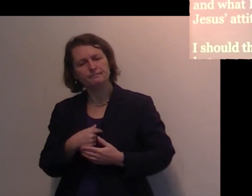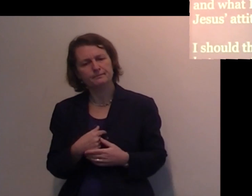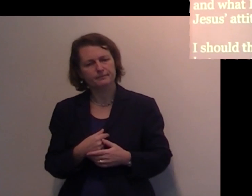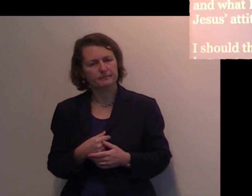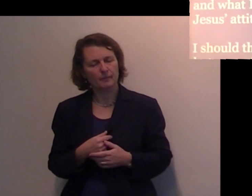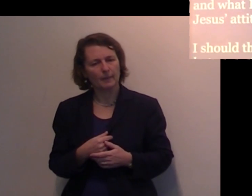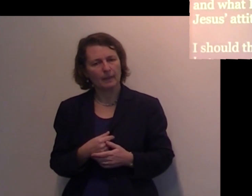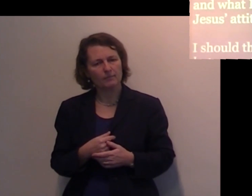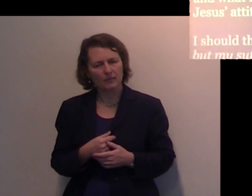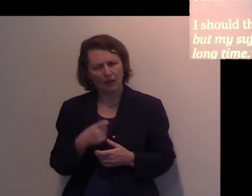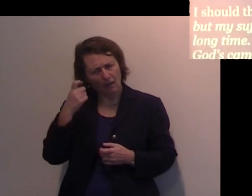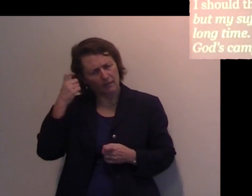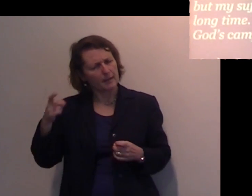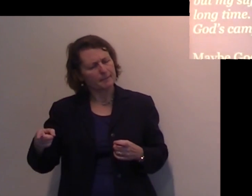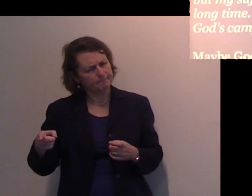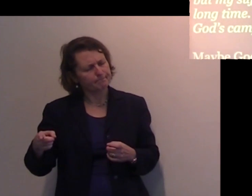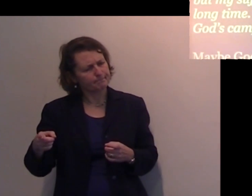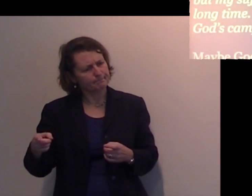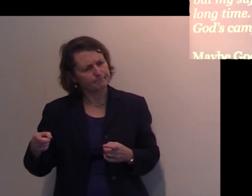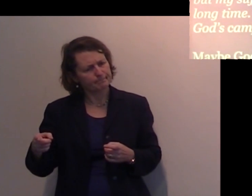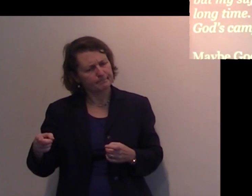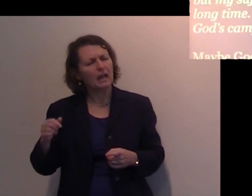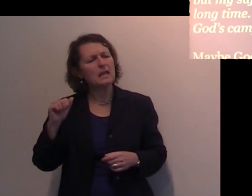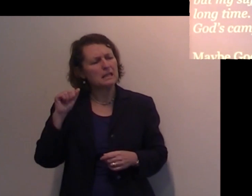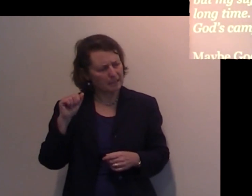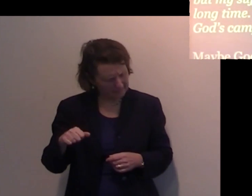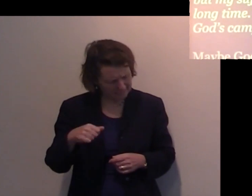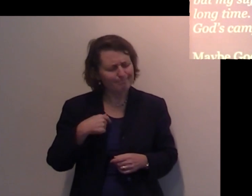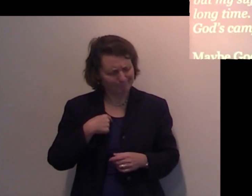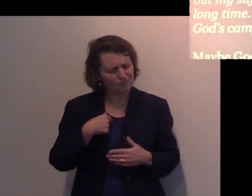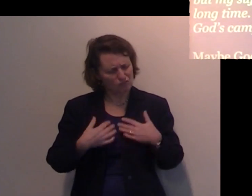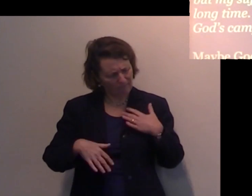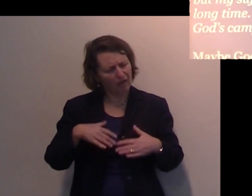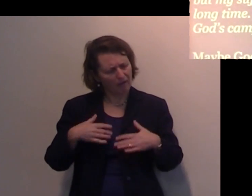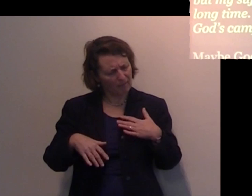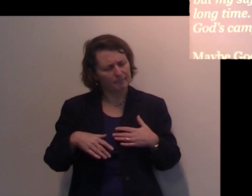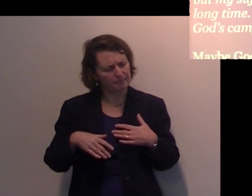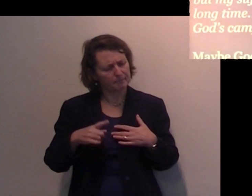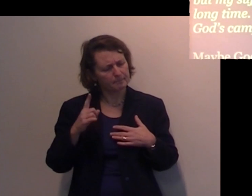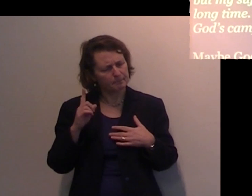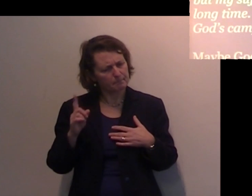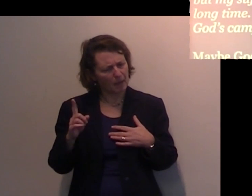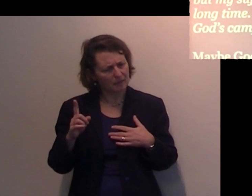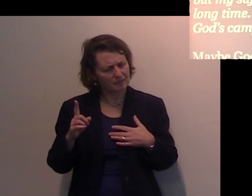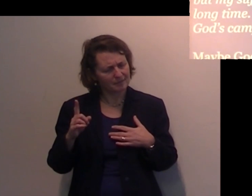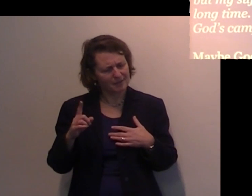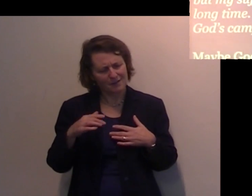I should think, quote, "Yes, I am suffering, but my suffering will not continue